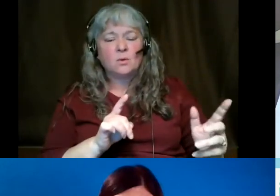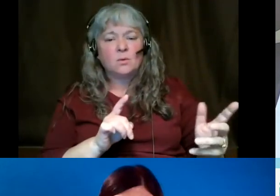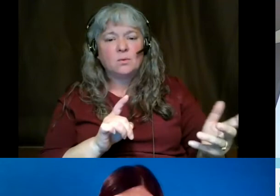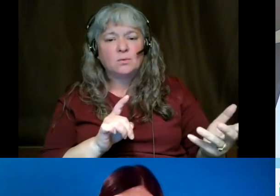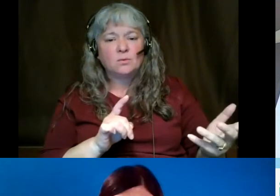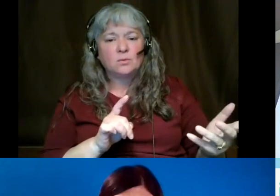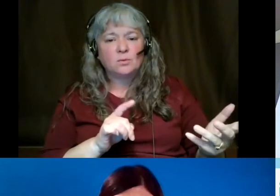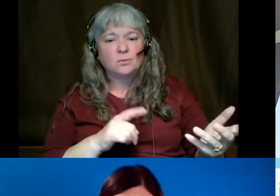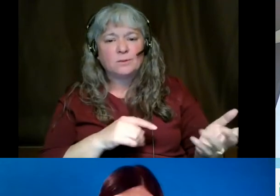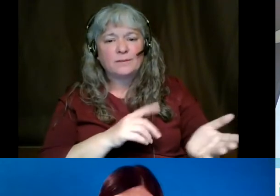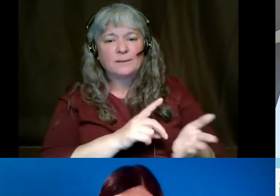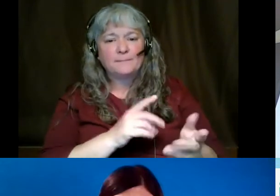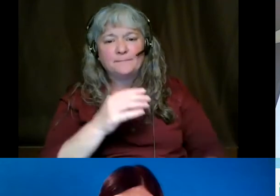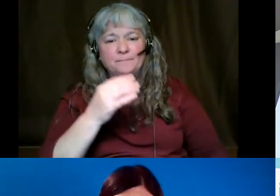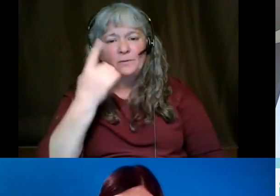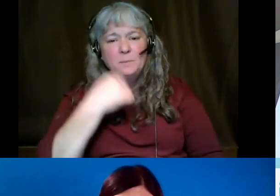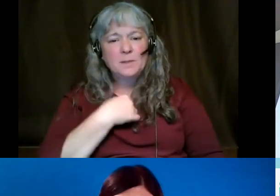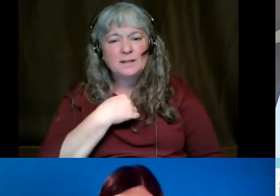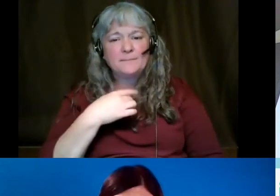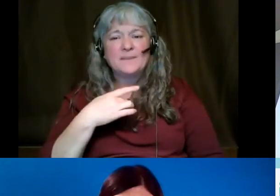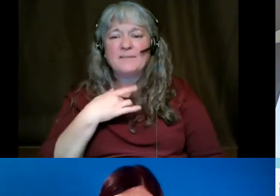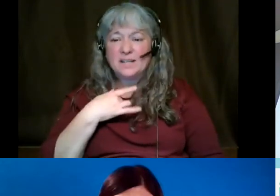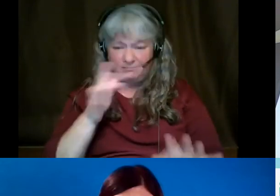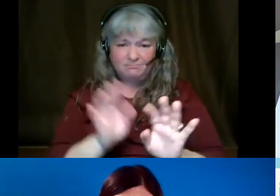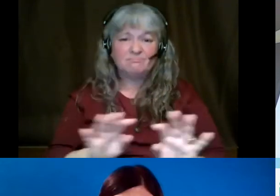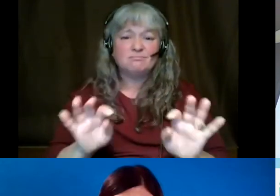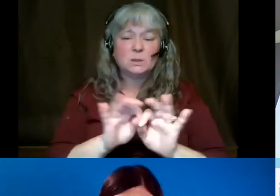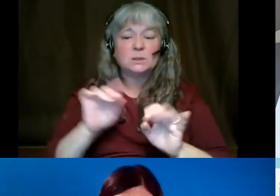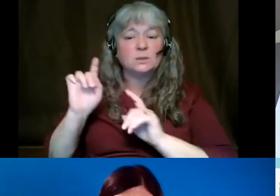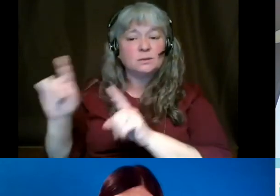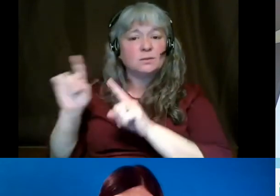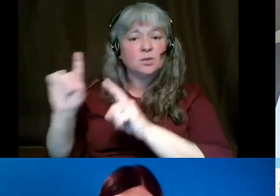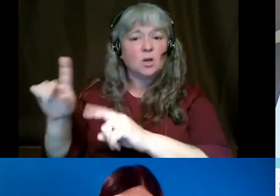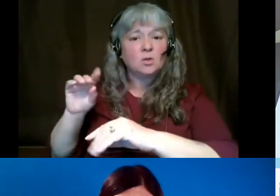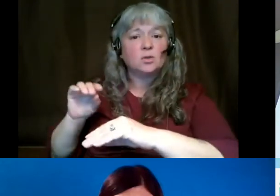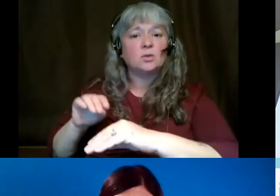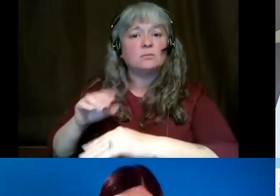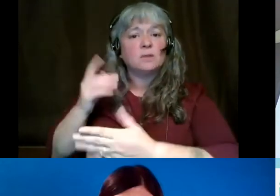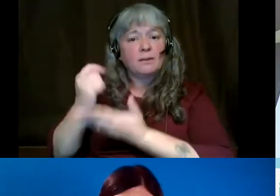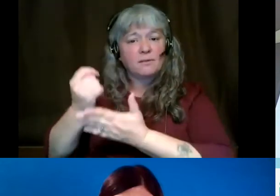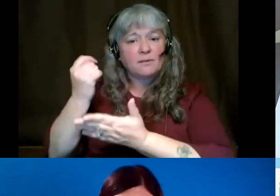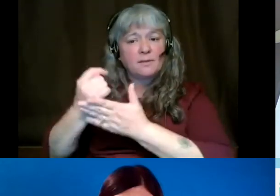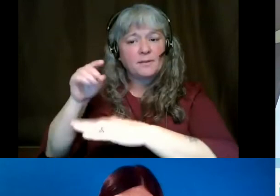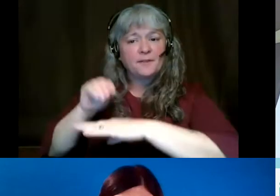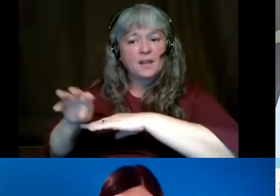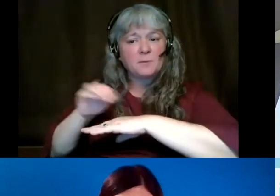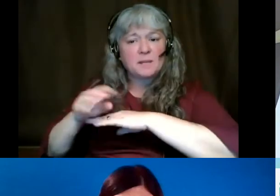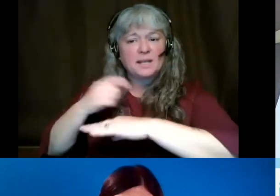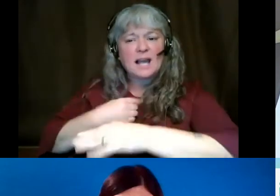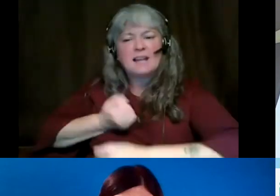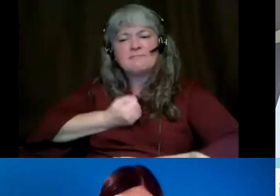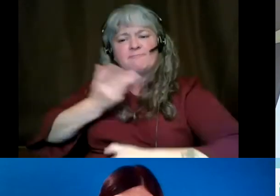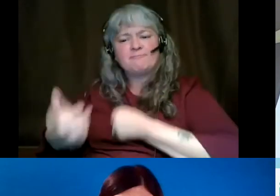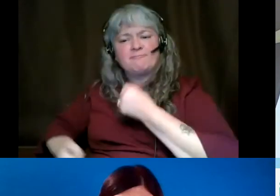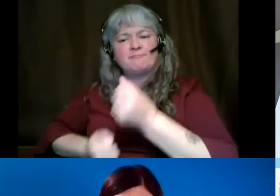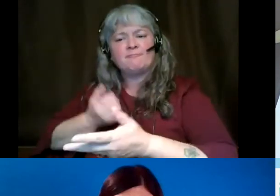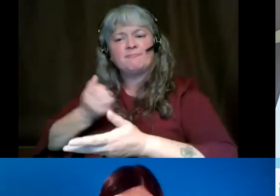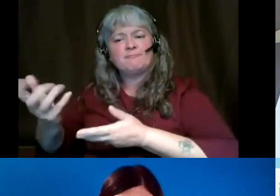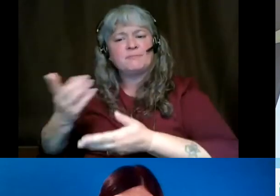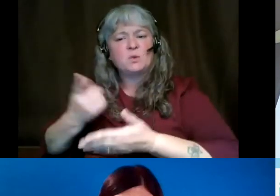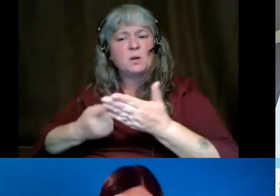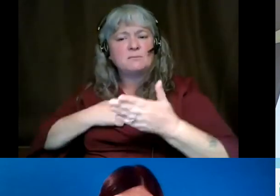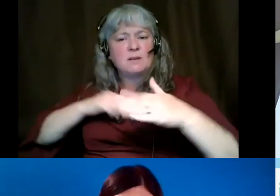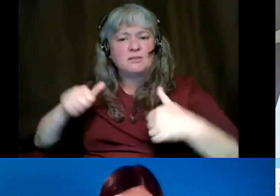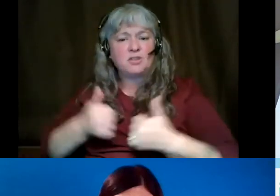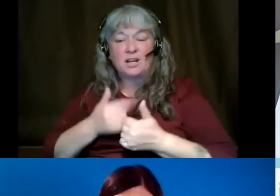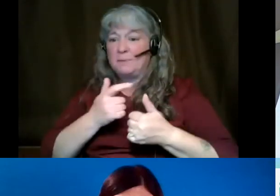myself personally, find it important to go to therapy, that I talk through my challenges because there are a lot of